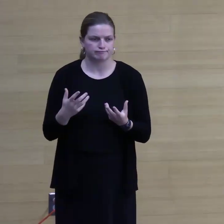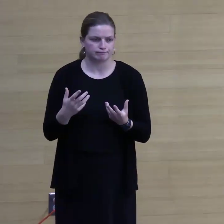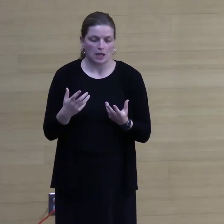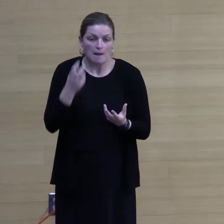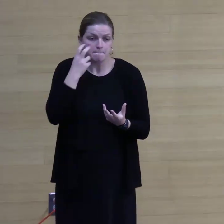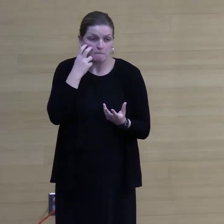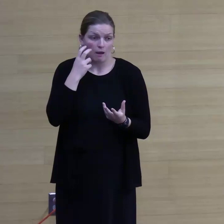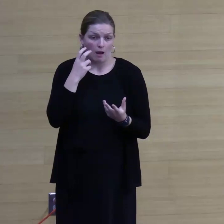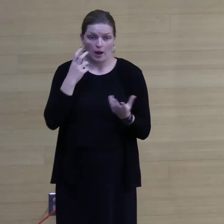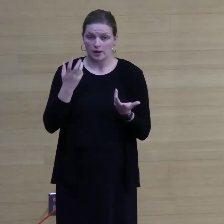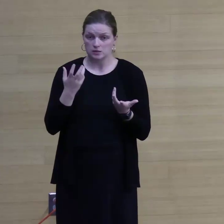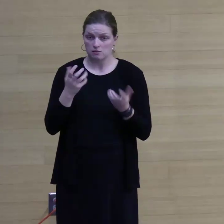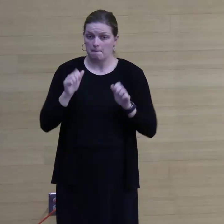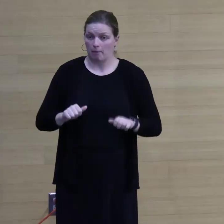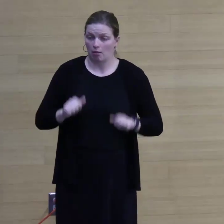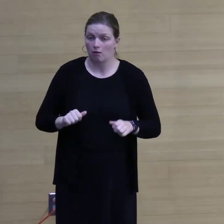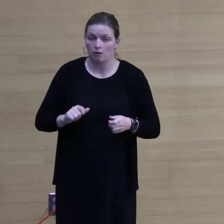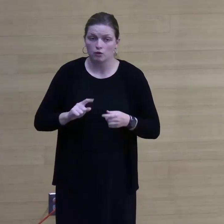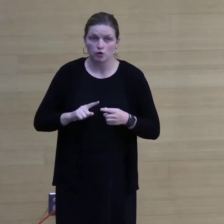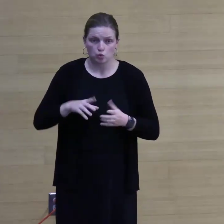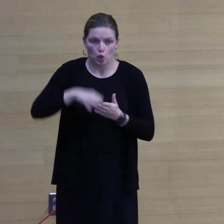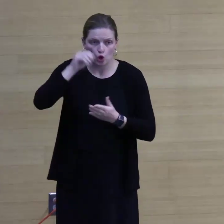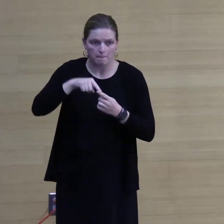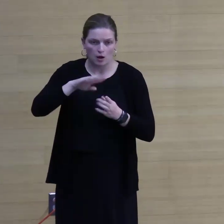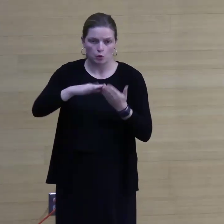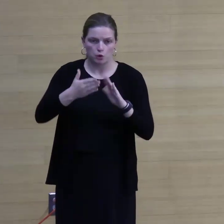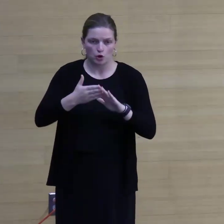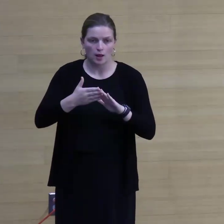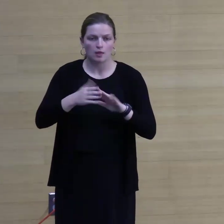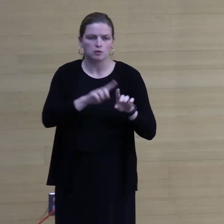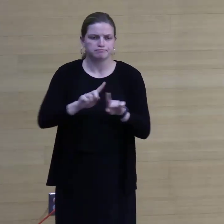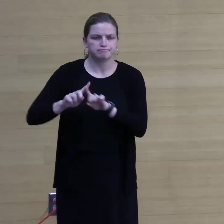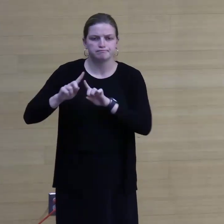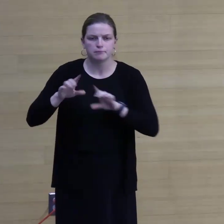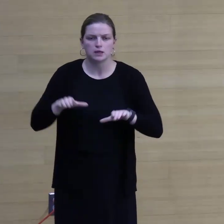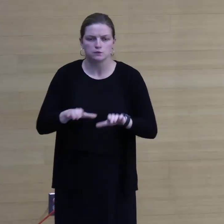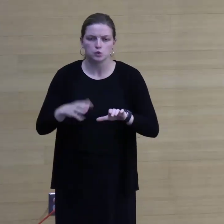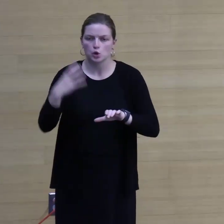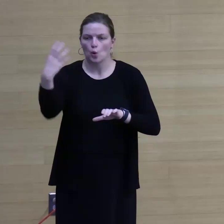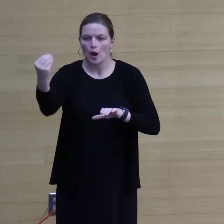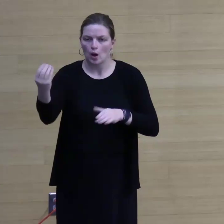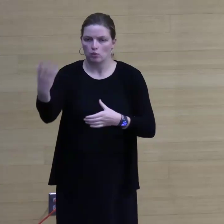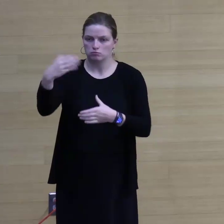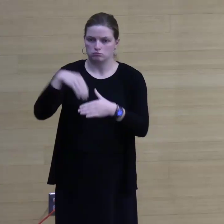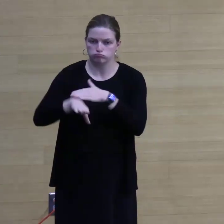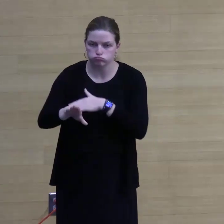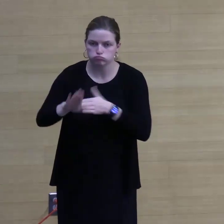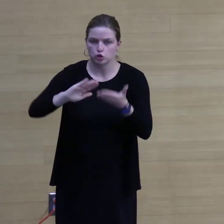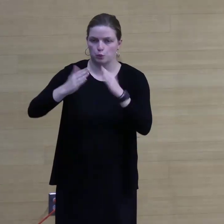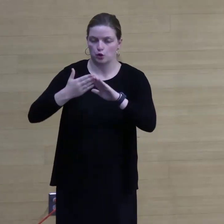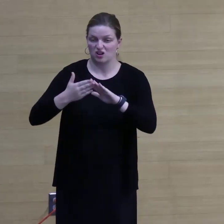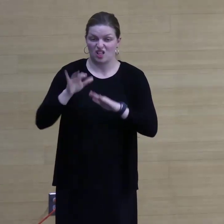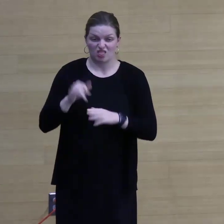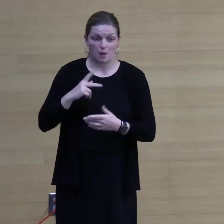in a blindness agency about this community. And then we had activities where we would go out into the community.